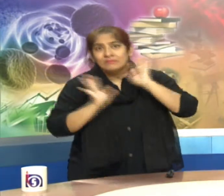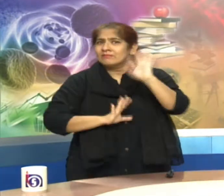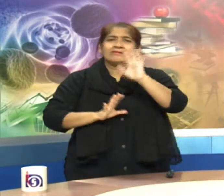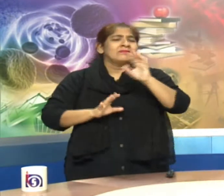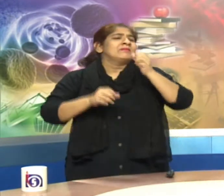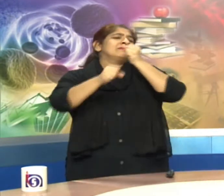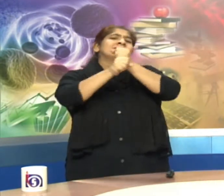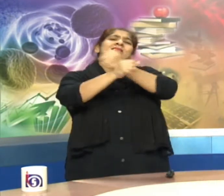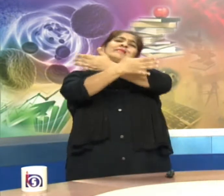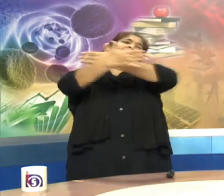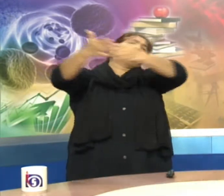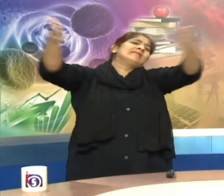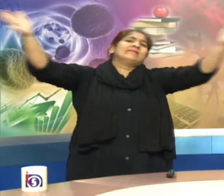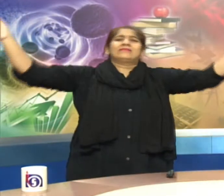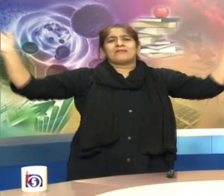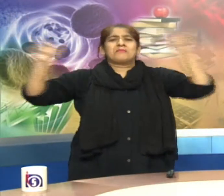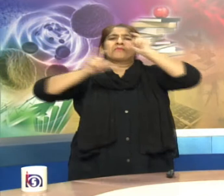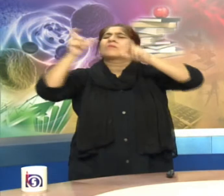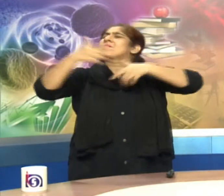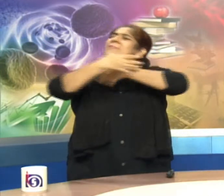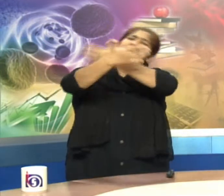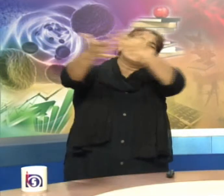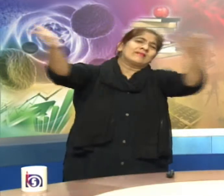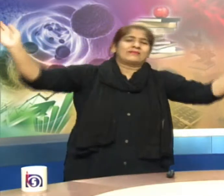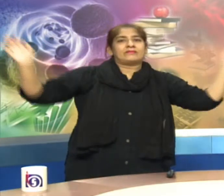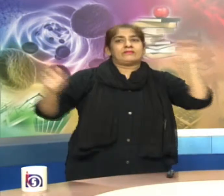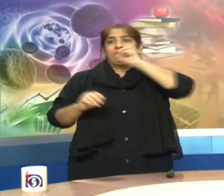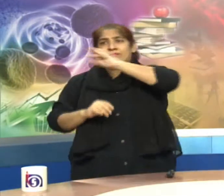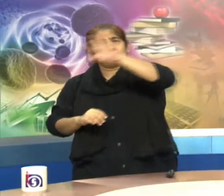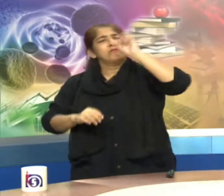The second point which will help us understand is that